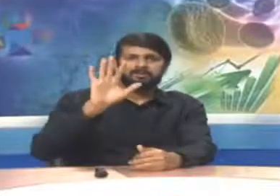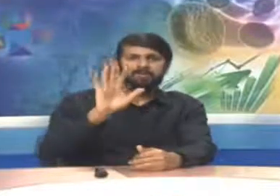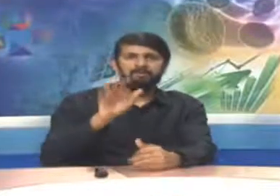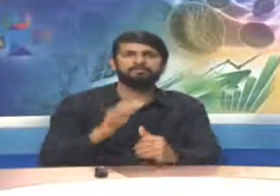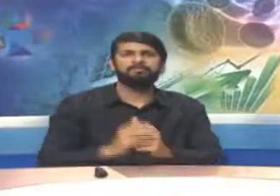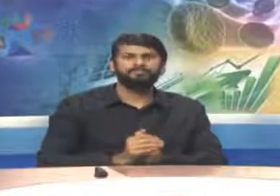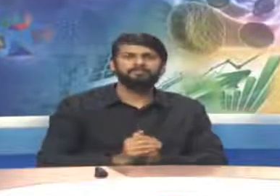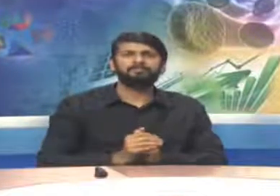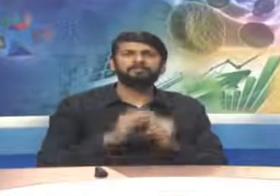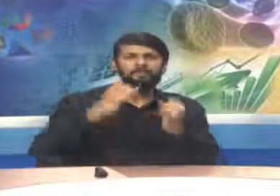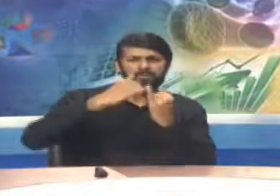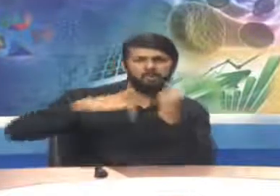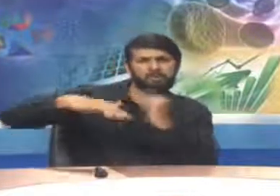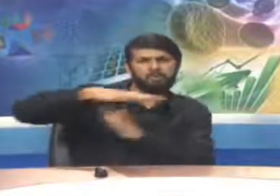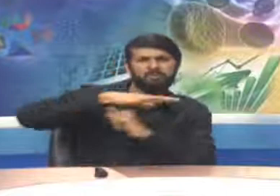Fifth point is